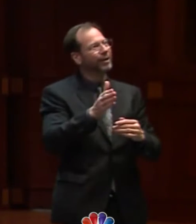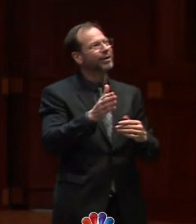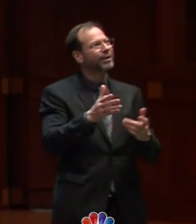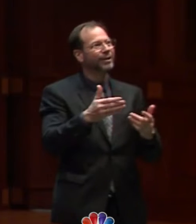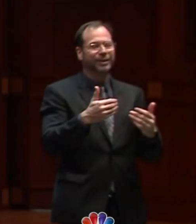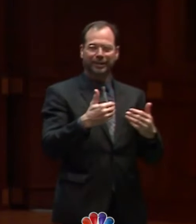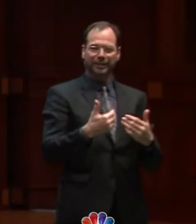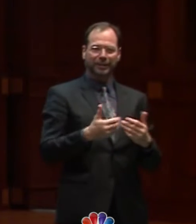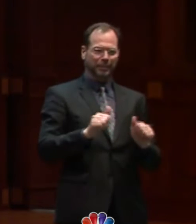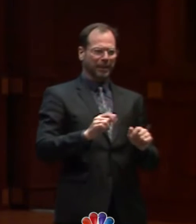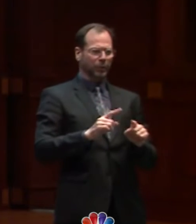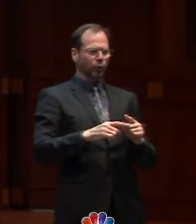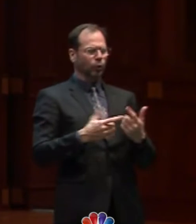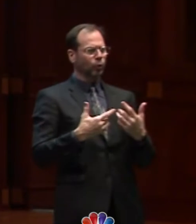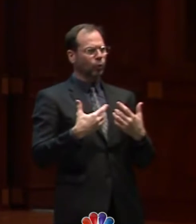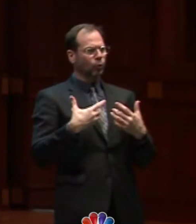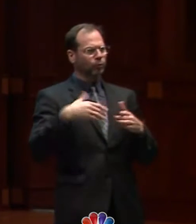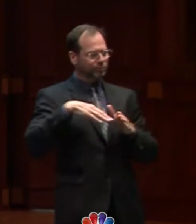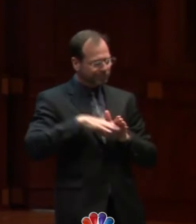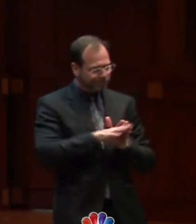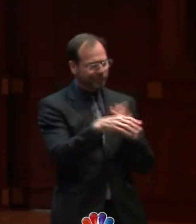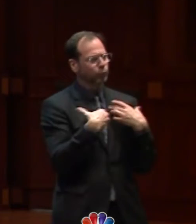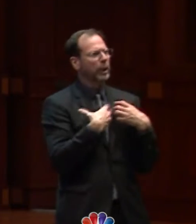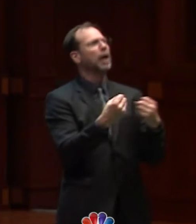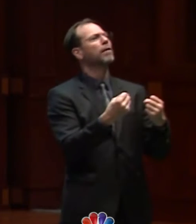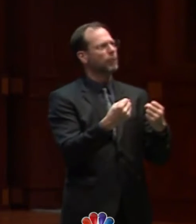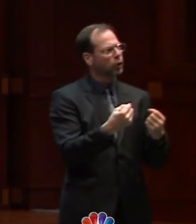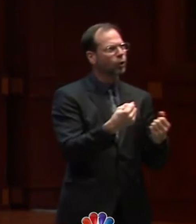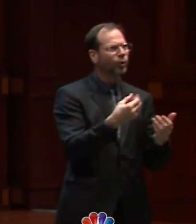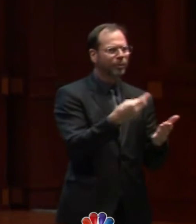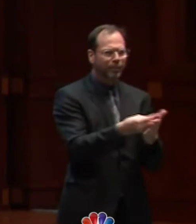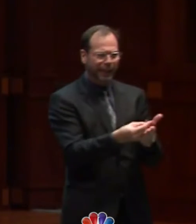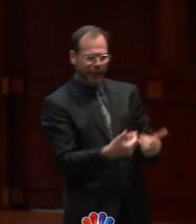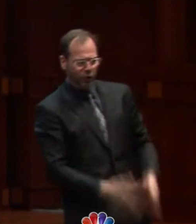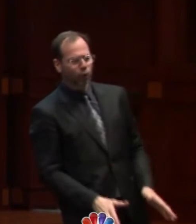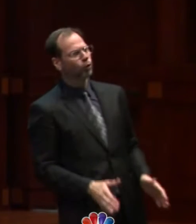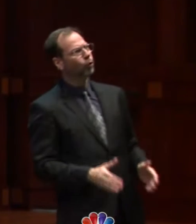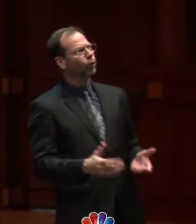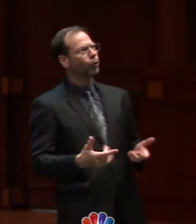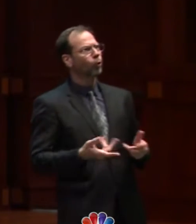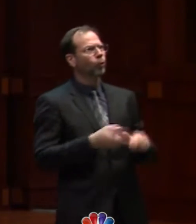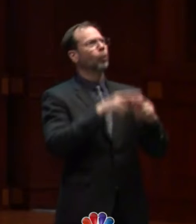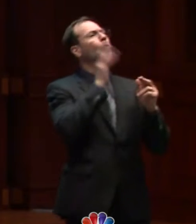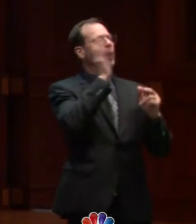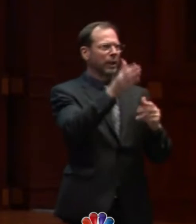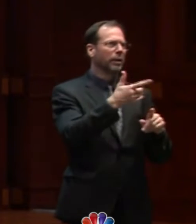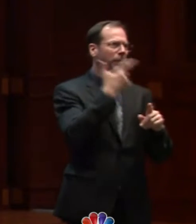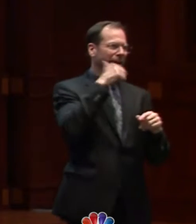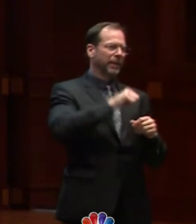capacity to be able to recover from any downturn as a result of COVID-19.